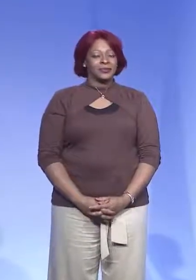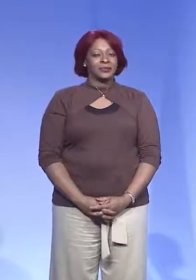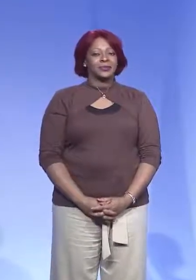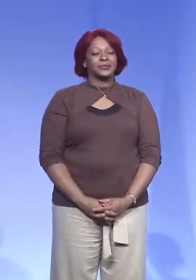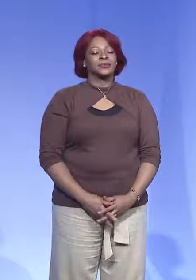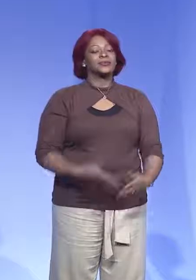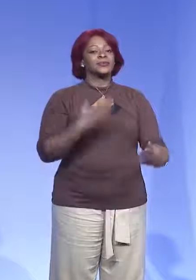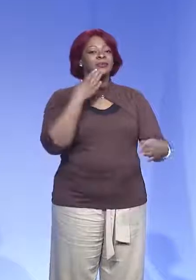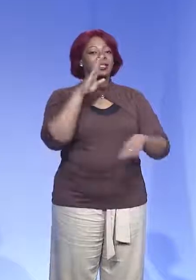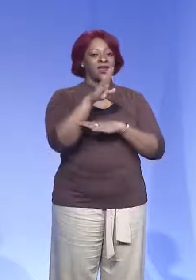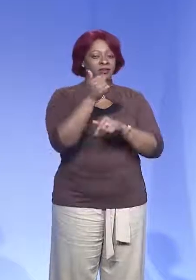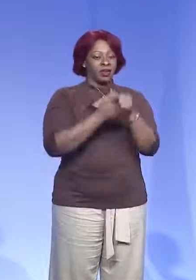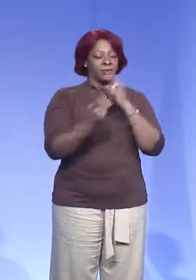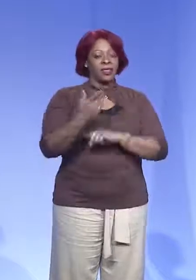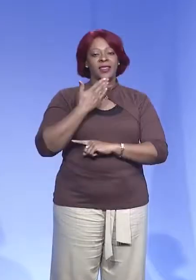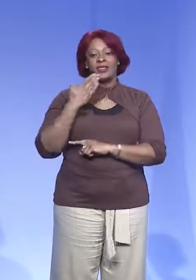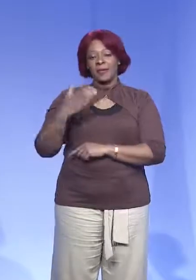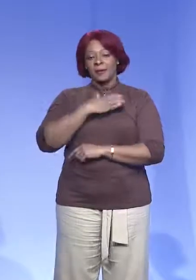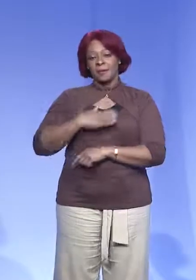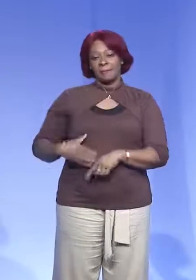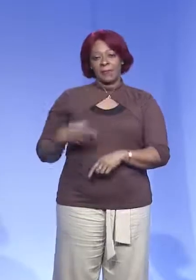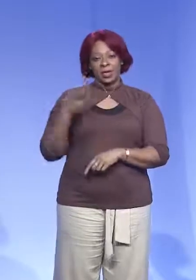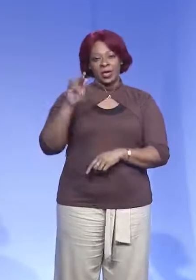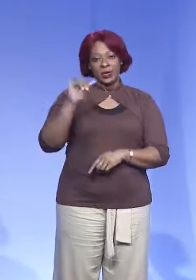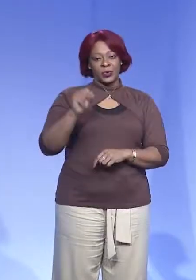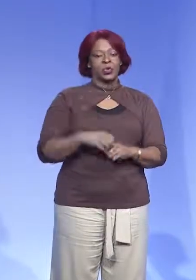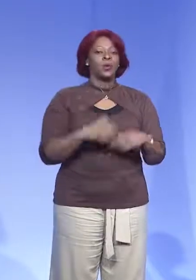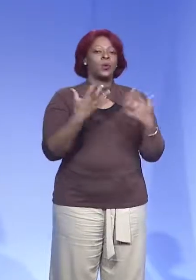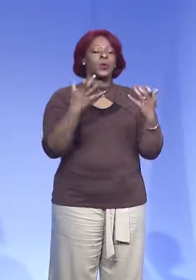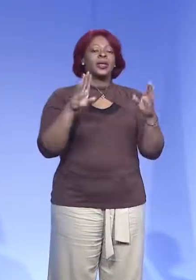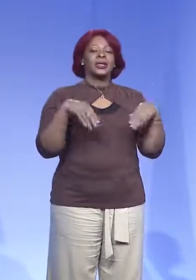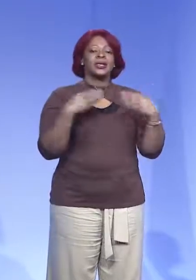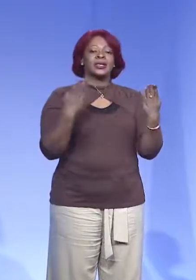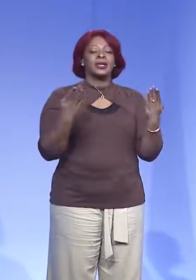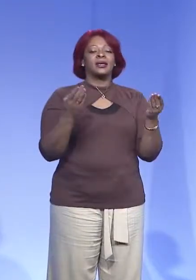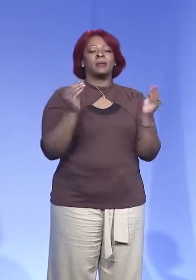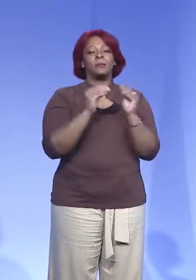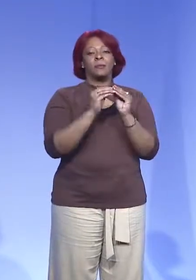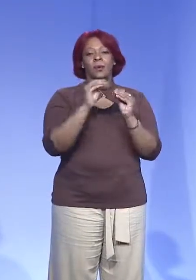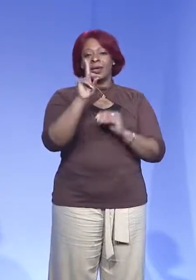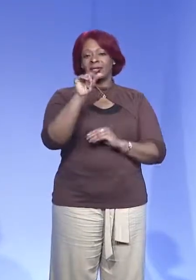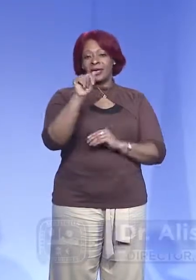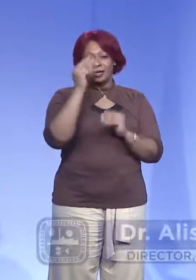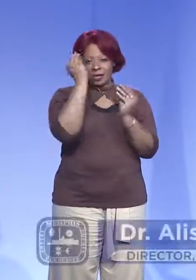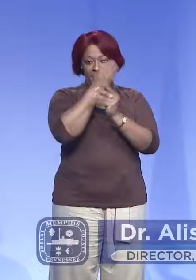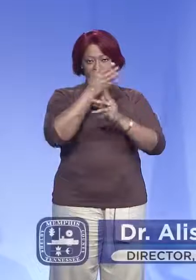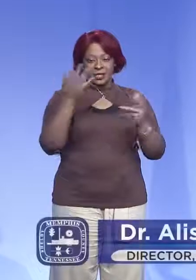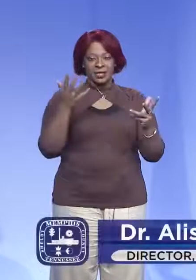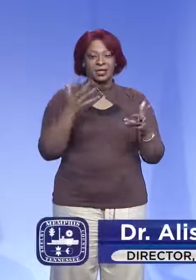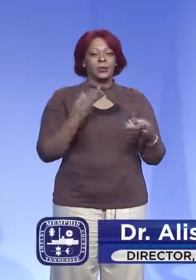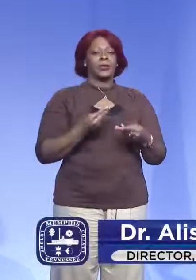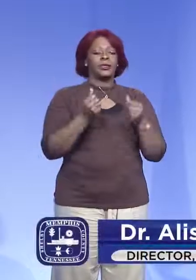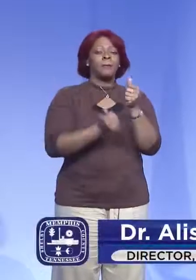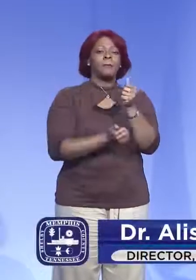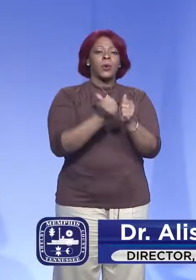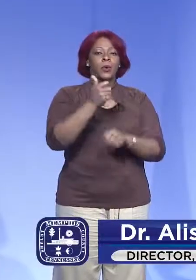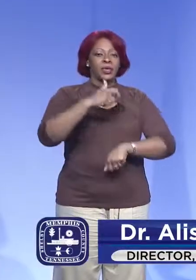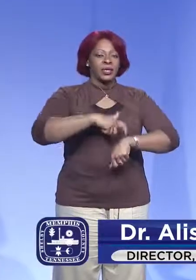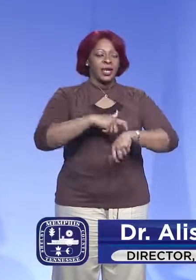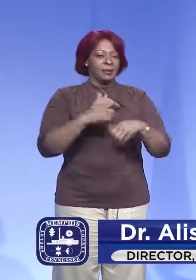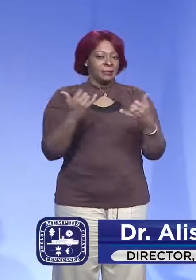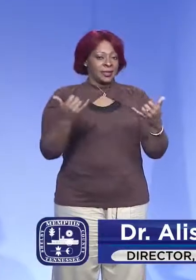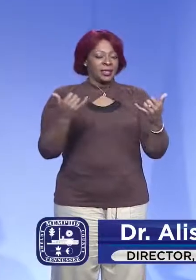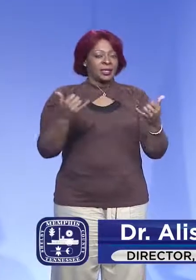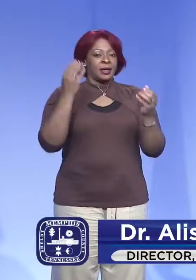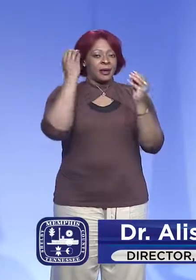Good afternoon, everyone, and thank you, Mayor Harris. I'm going to give a few data updates, and then we're going to spend the majority of the time today